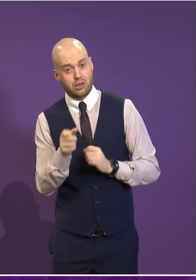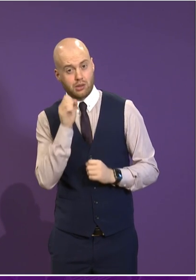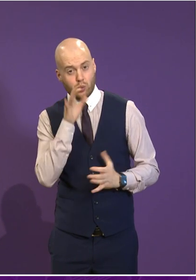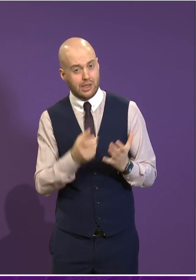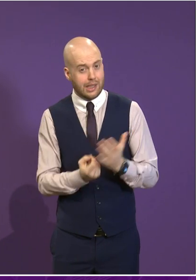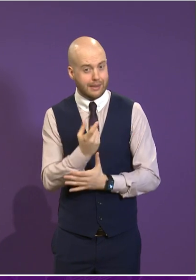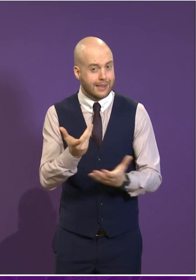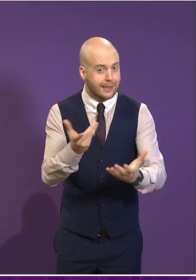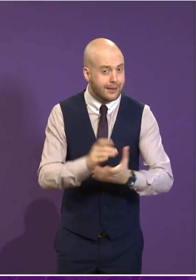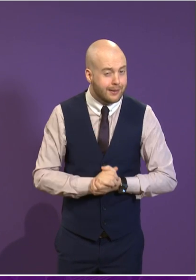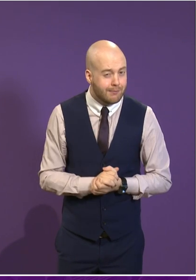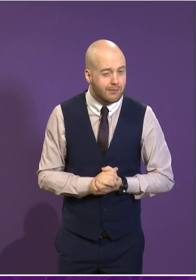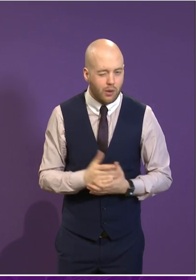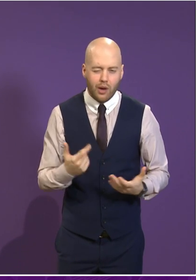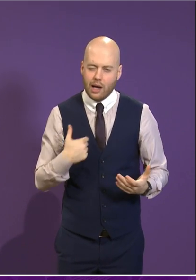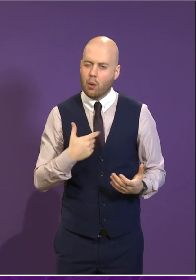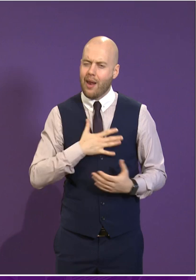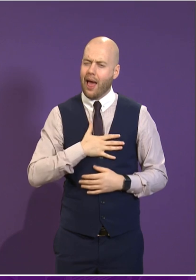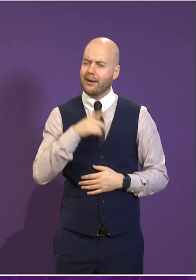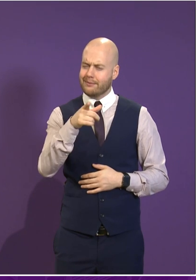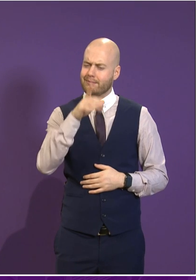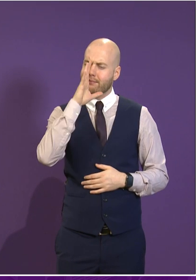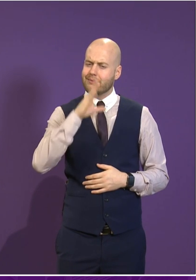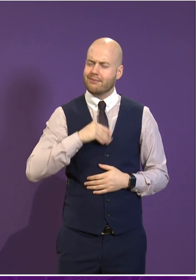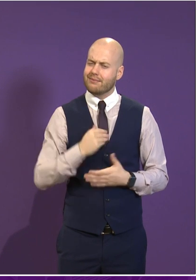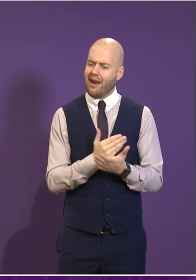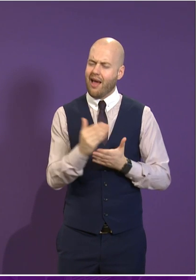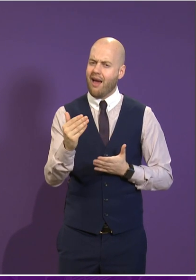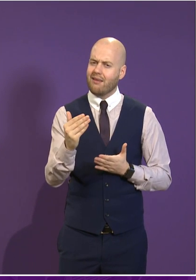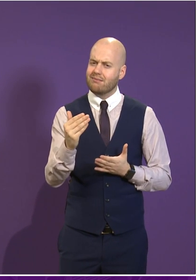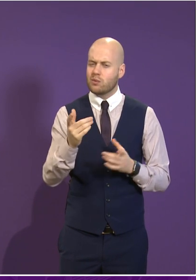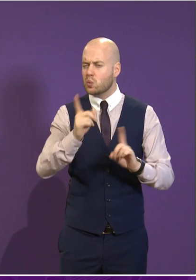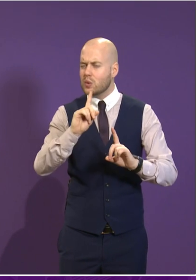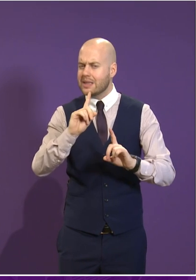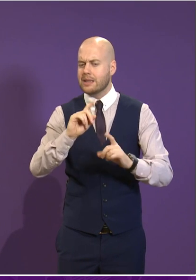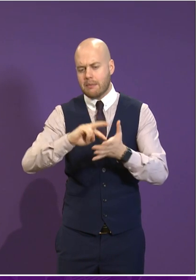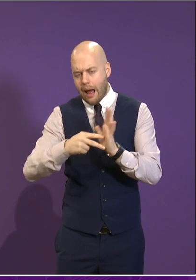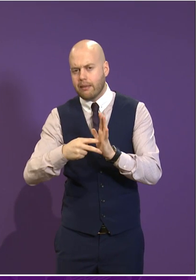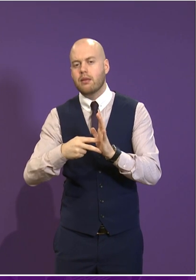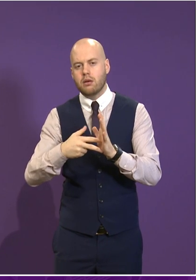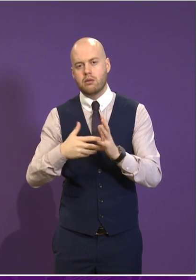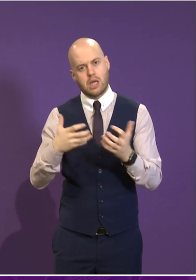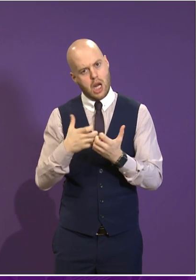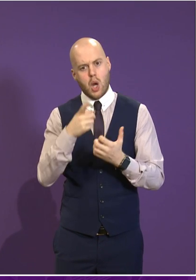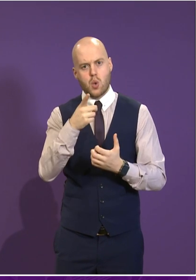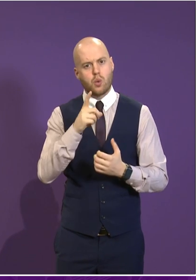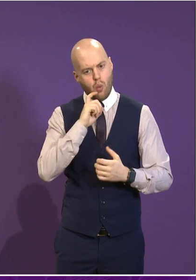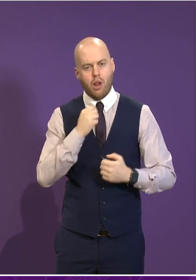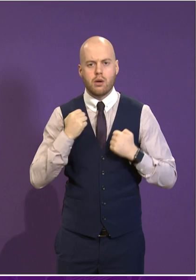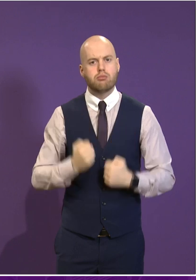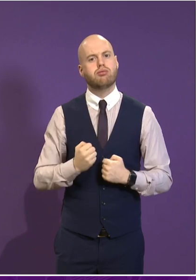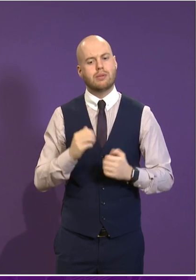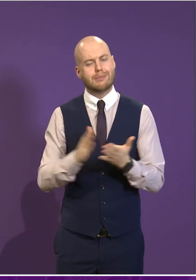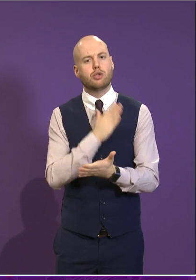would like a reassurance and perhaps an indication of what those consequences might look like. I mean, that's a very, very